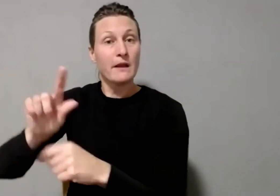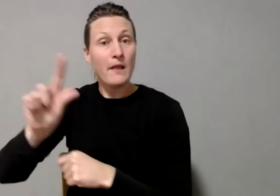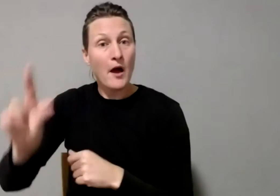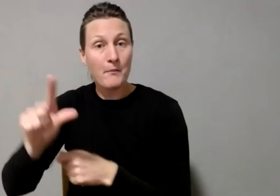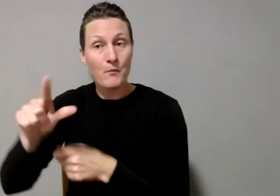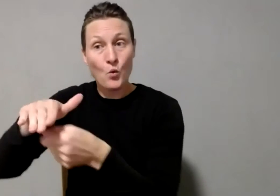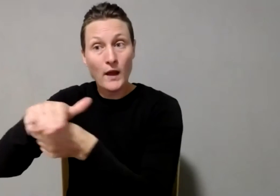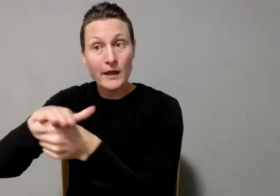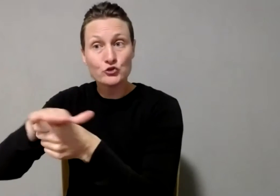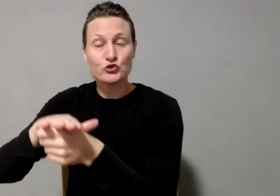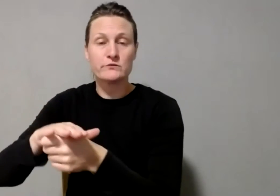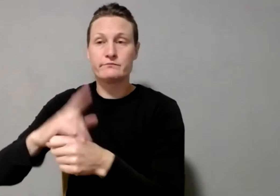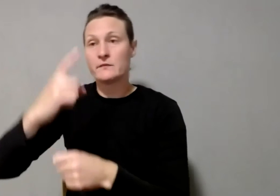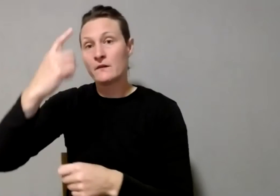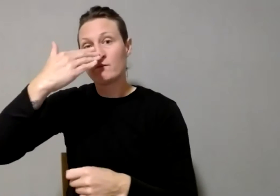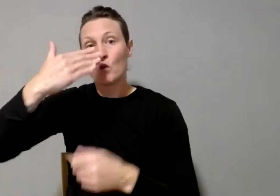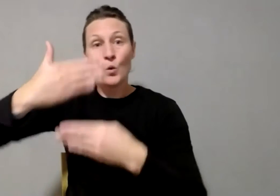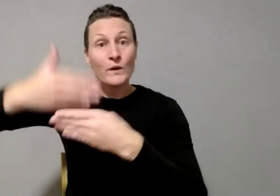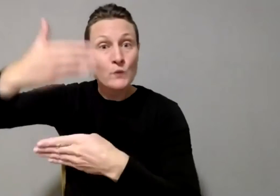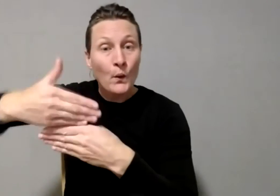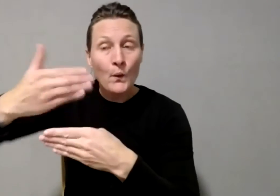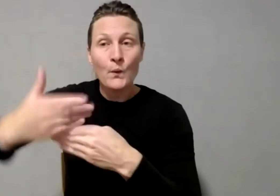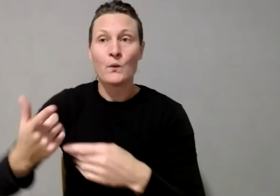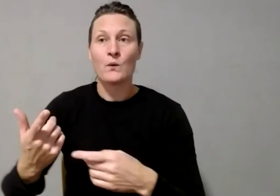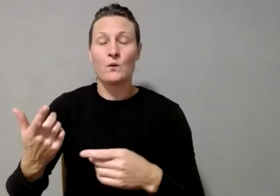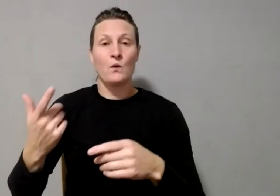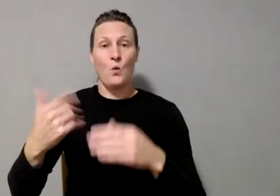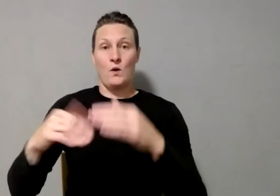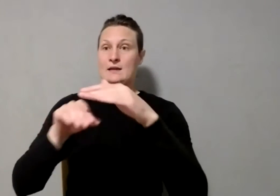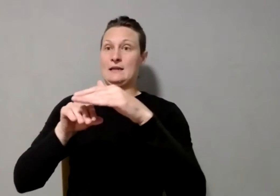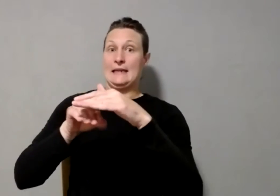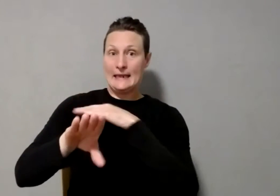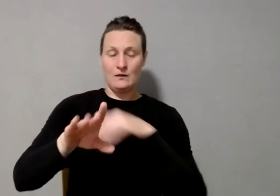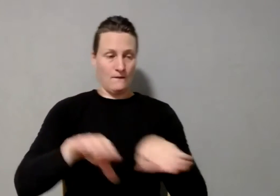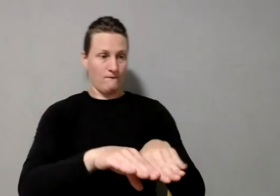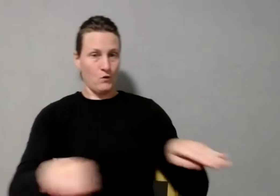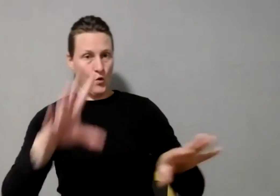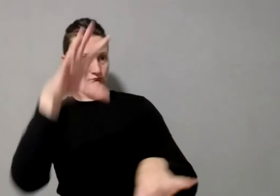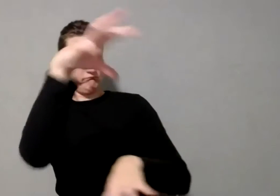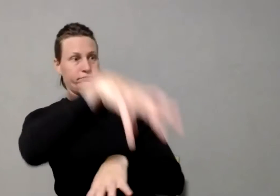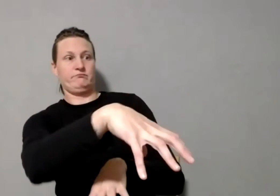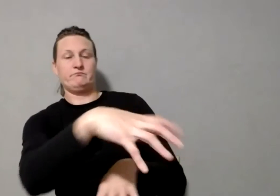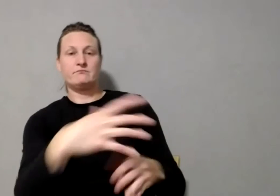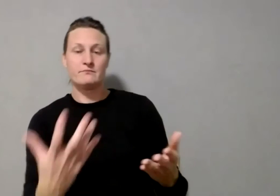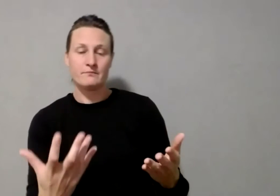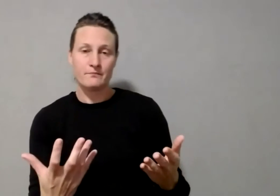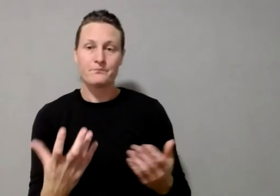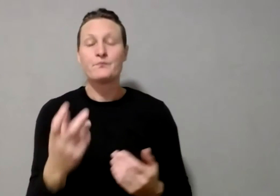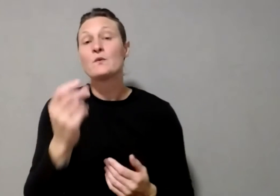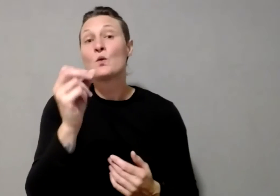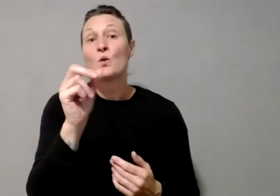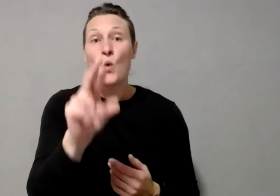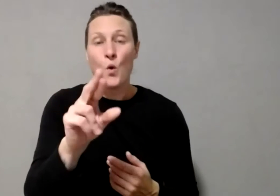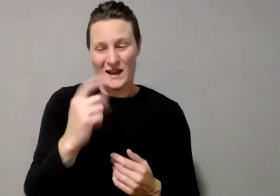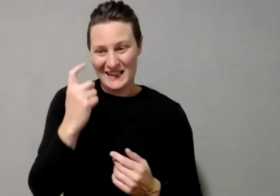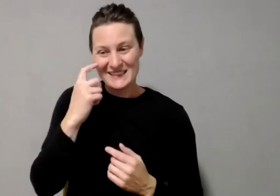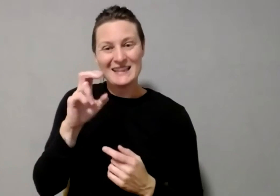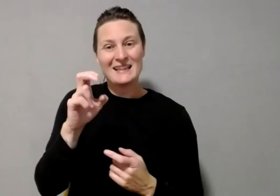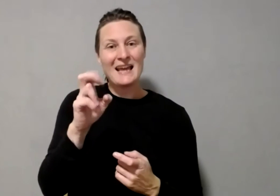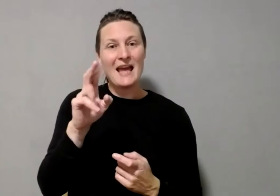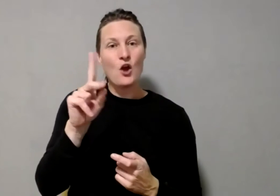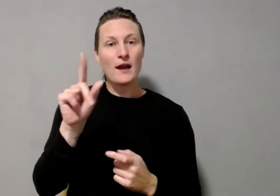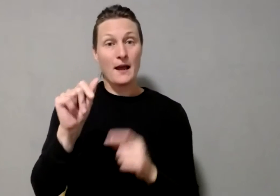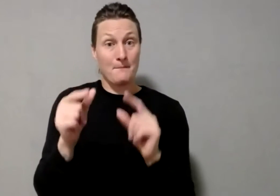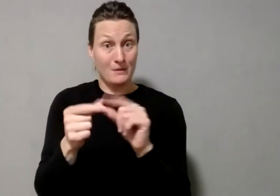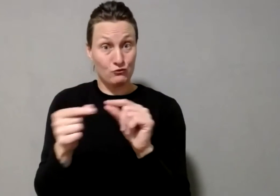or as Erika mentioned, having the option of through our curbside pickup of kits of some